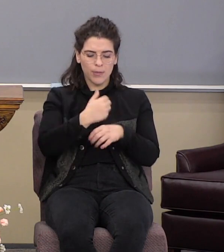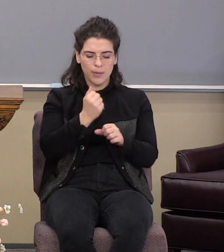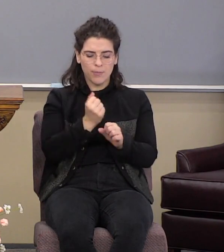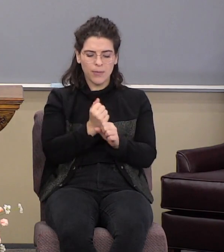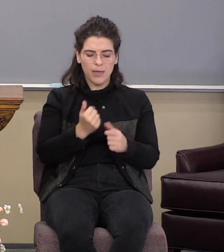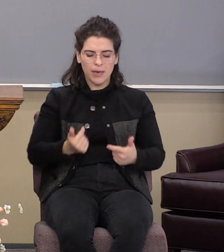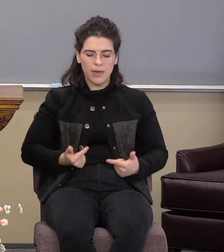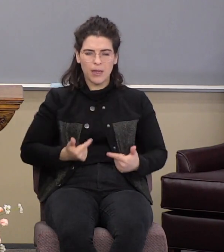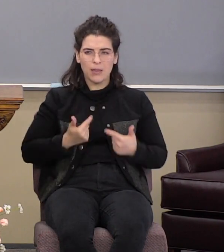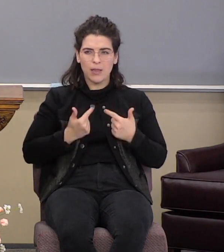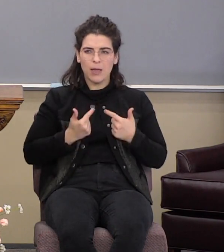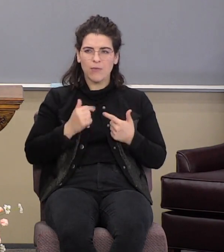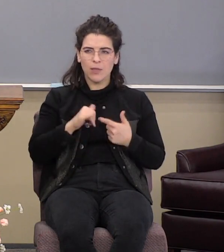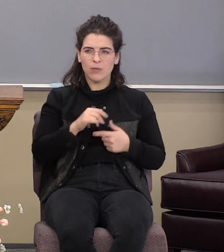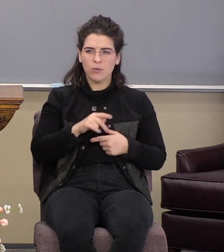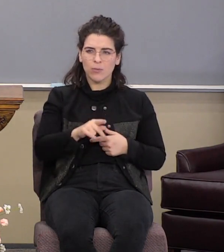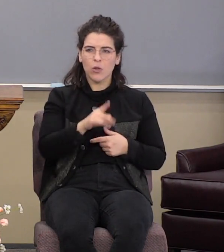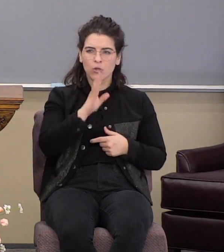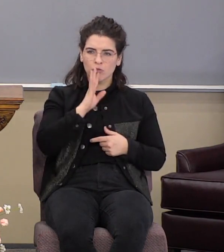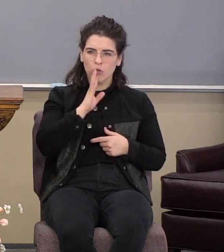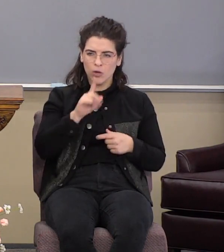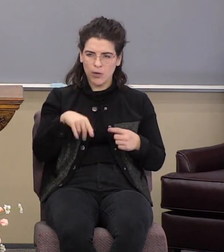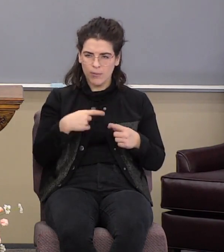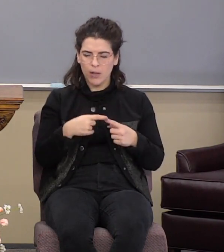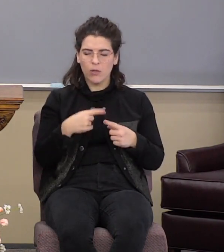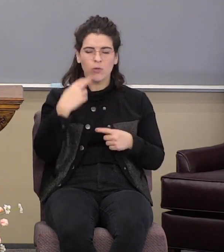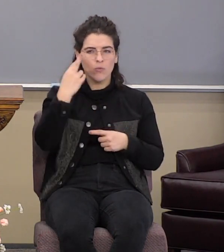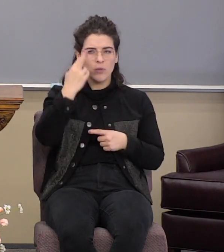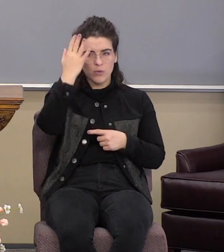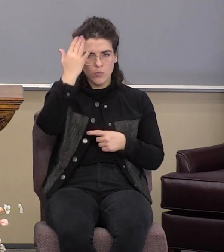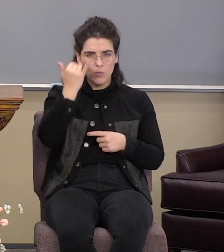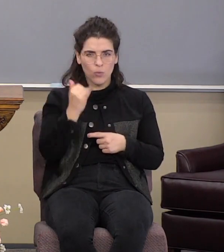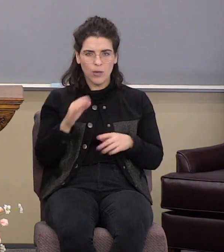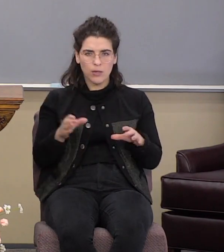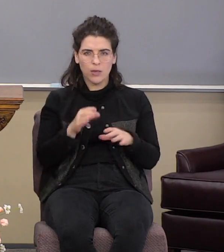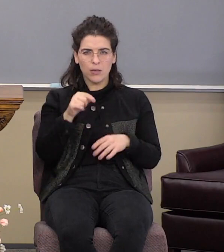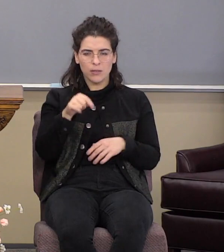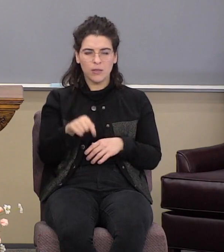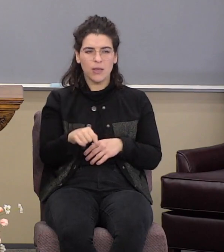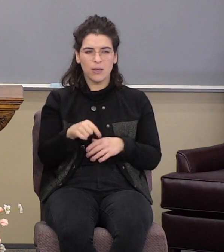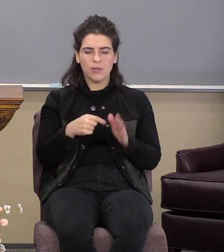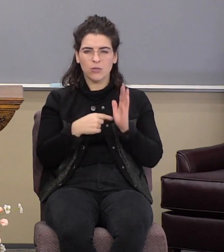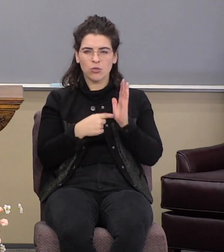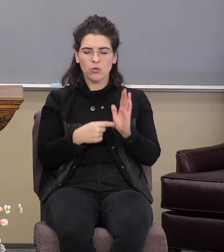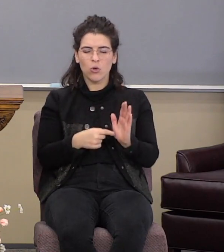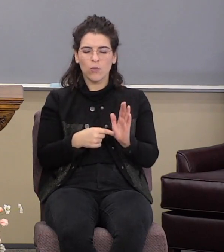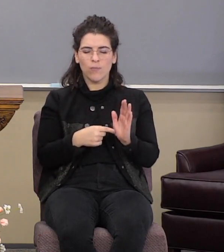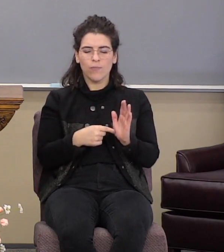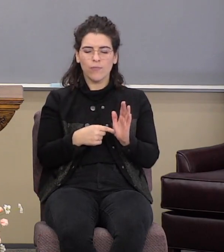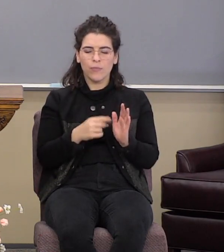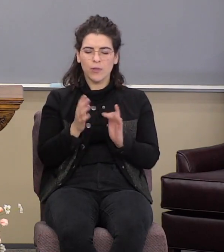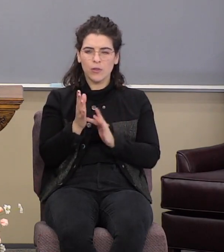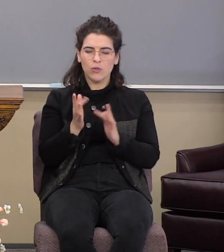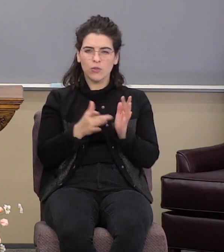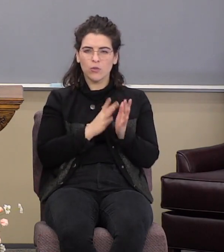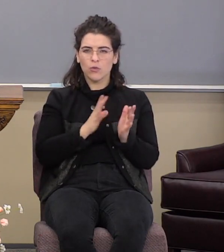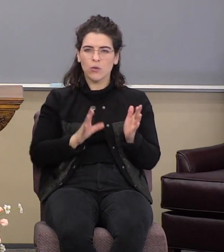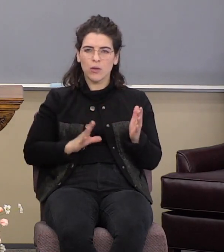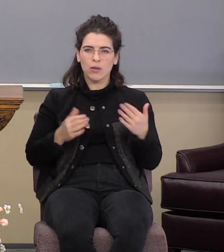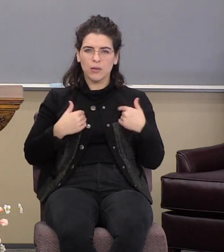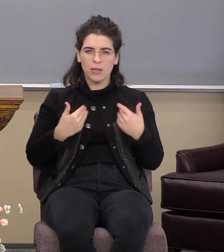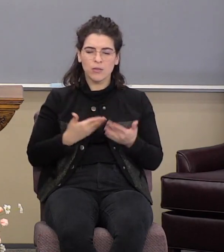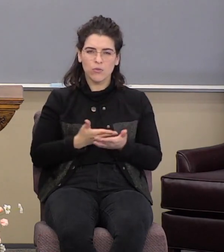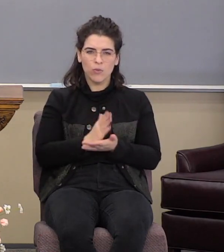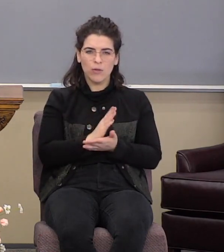what Paul's referring to. And the reason he does that is to demonstrate that Jesus has the rightful authority to do